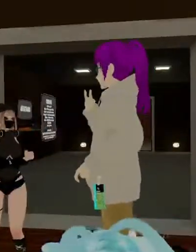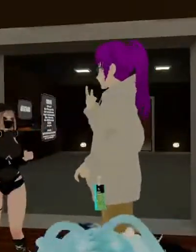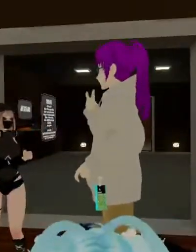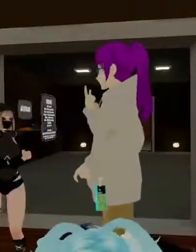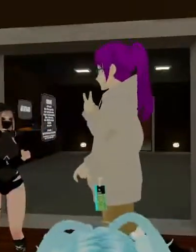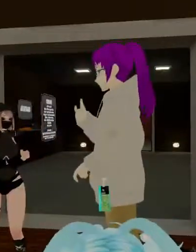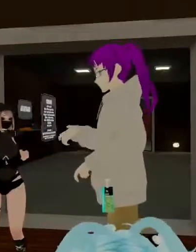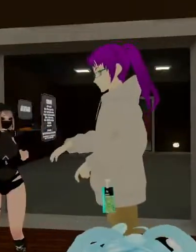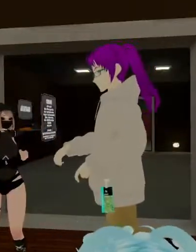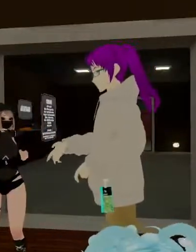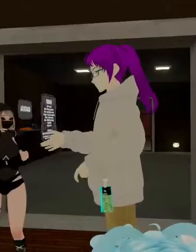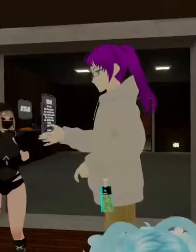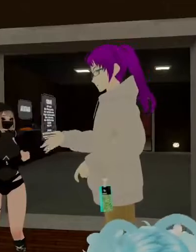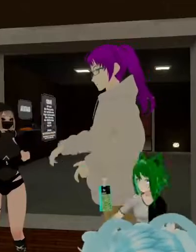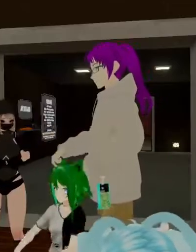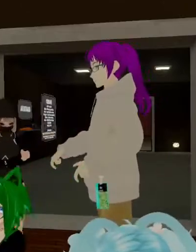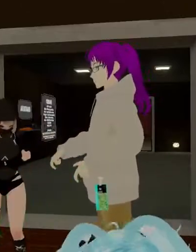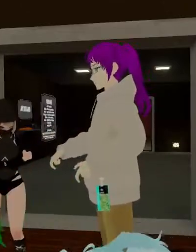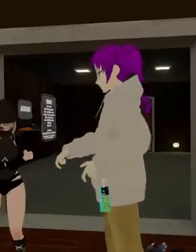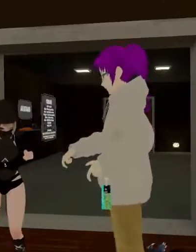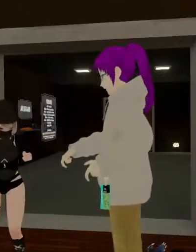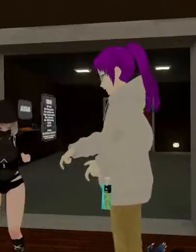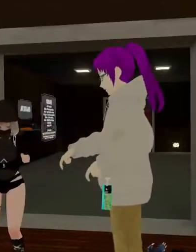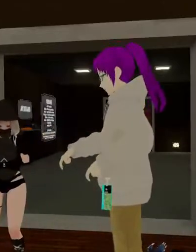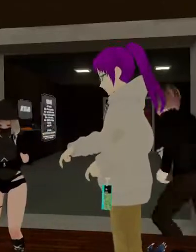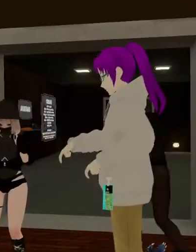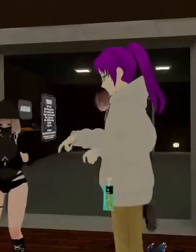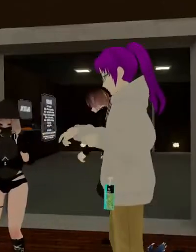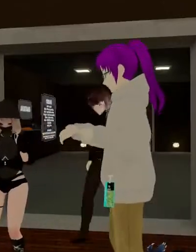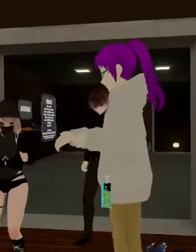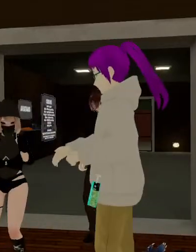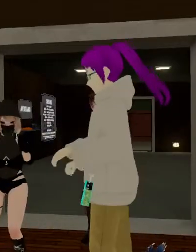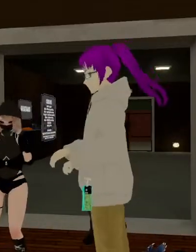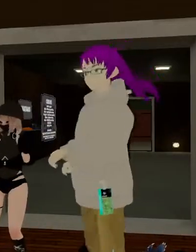just, yeah. just like that. Or...